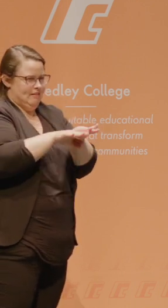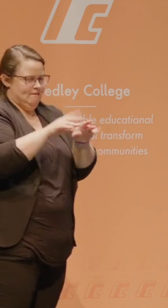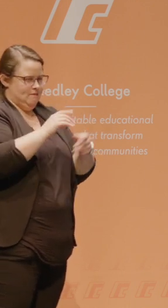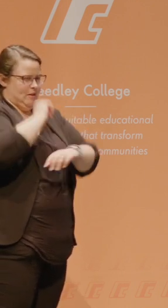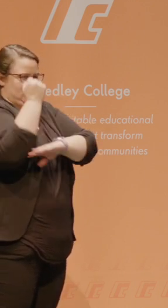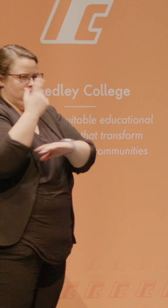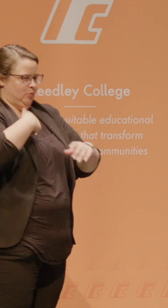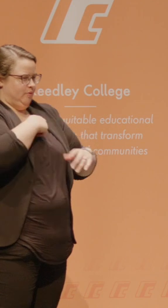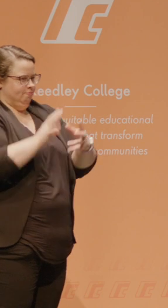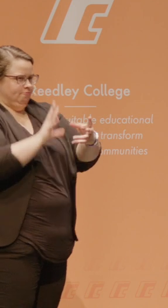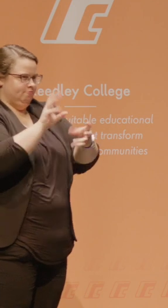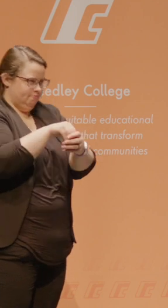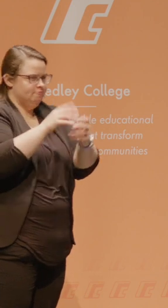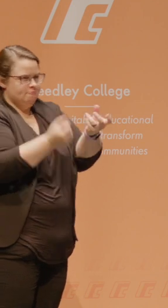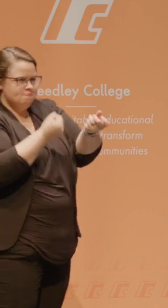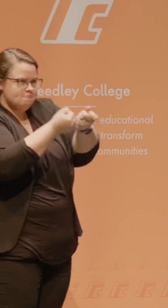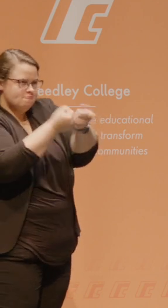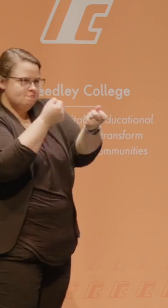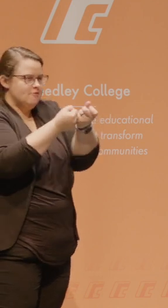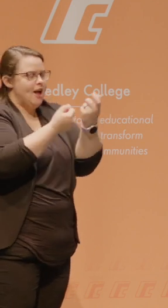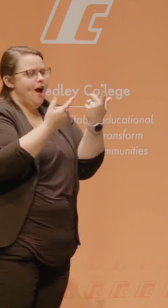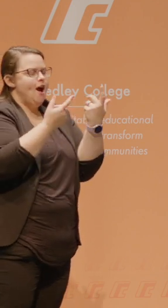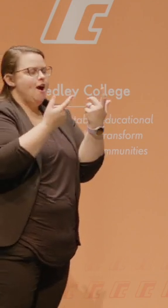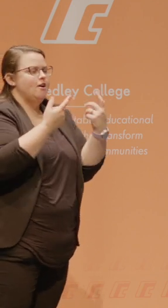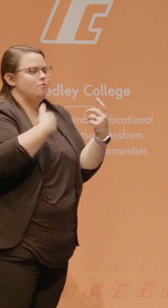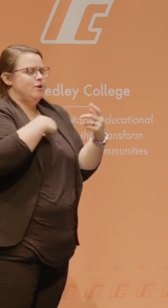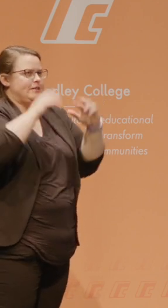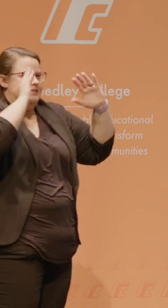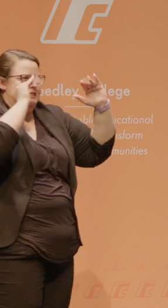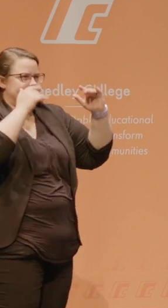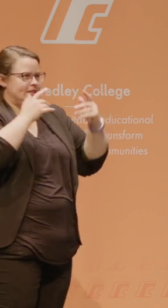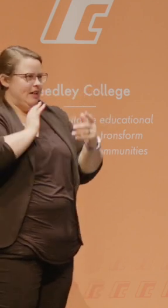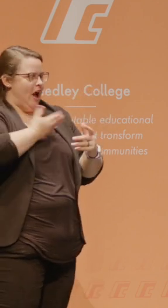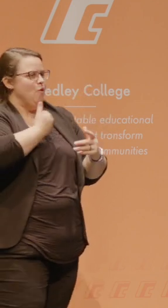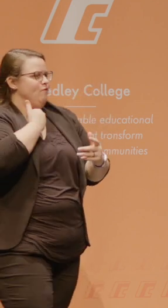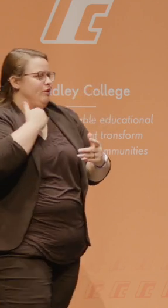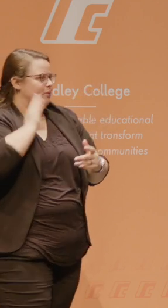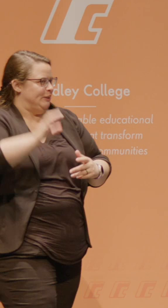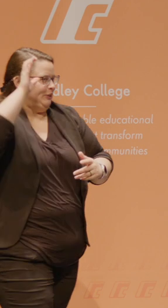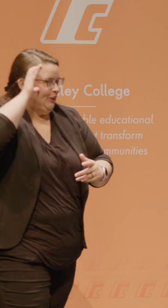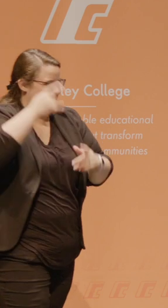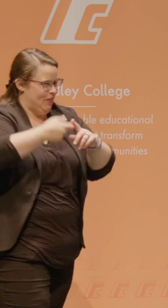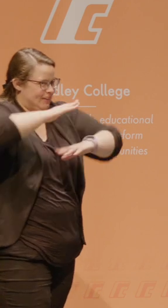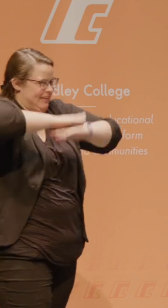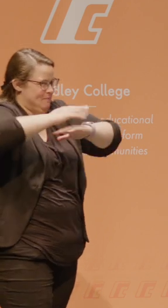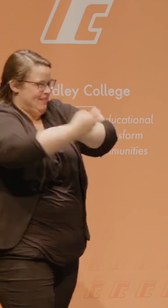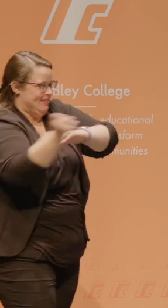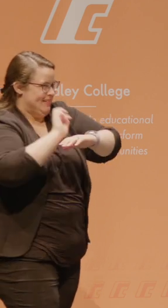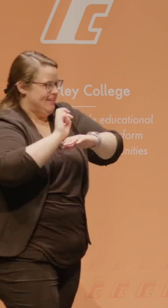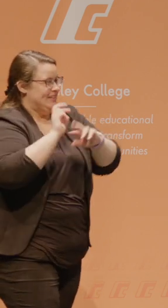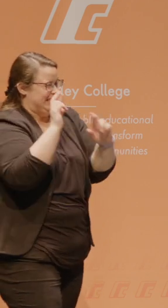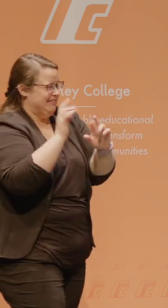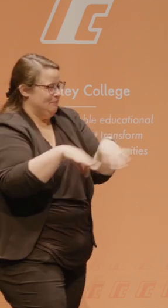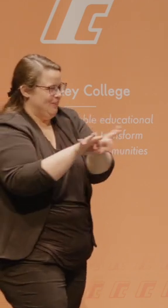very involved in the SURF project. So we're hopeful we'll have more voice at the table, which is always important. I'm going to end on one question that you